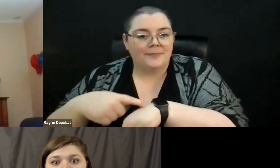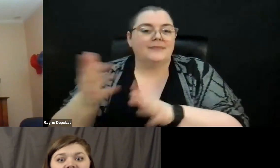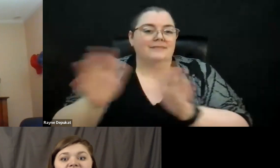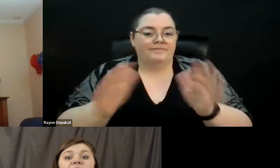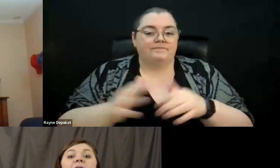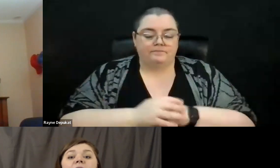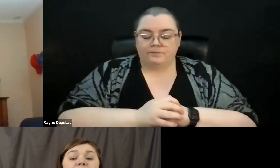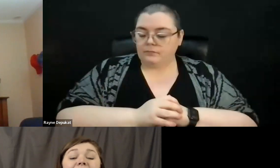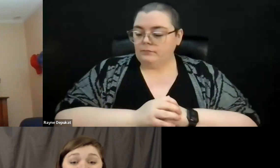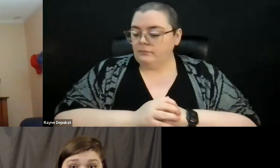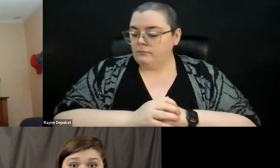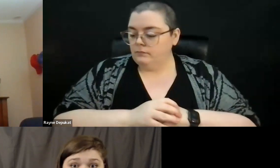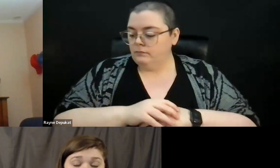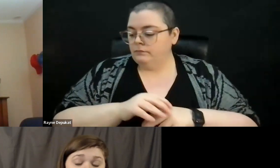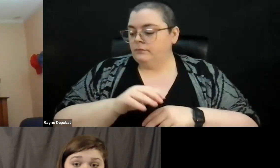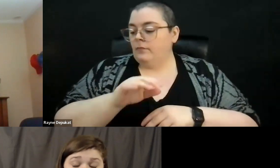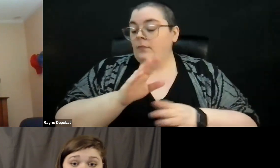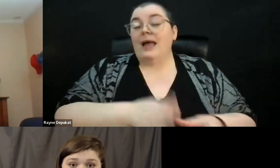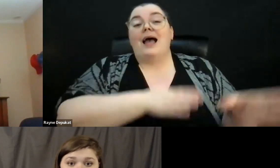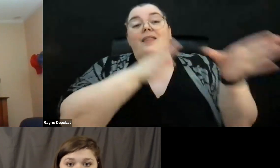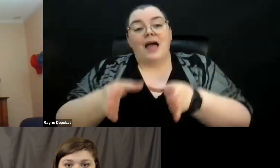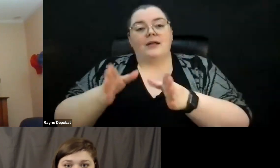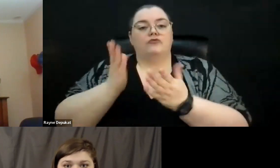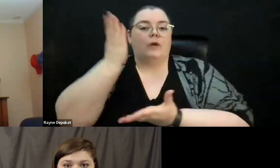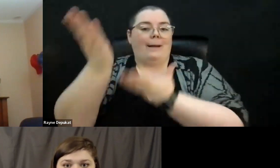once or if it's many times that it's occurring.